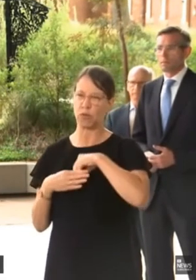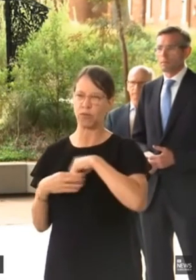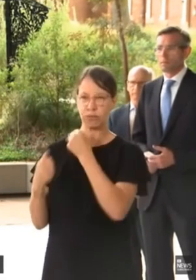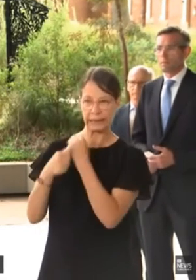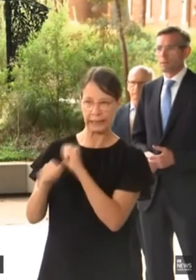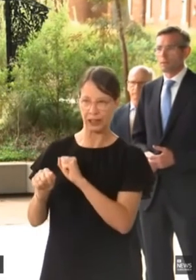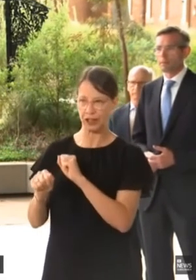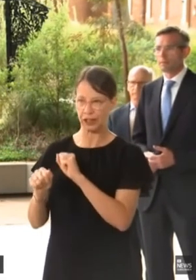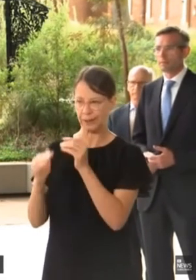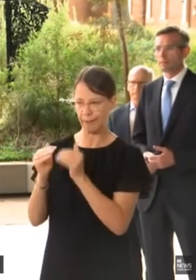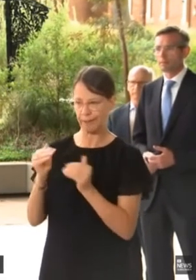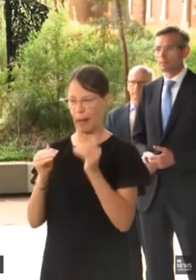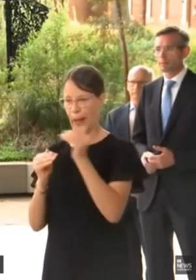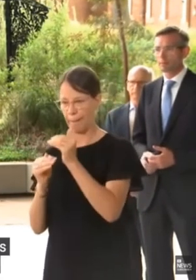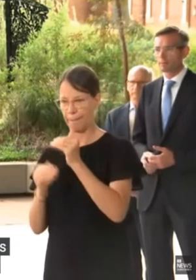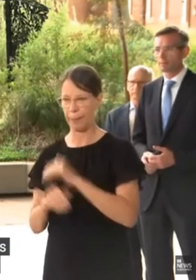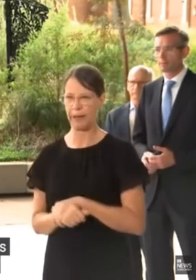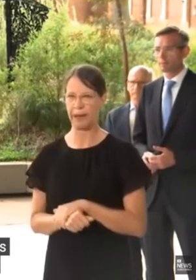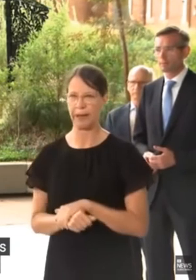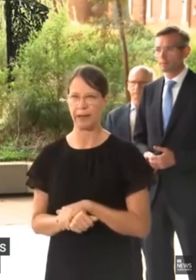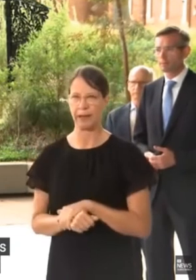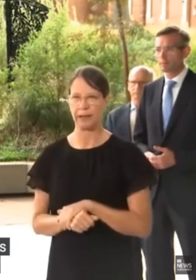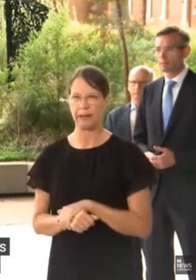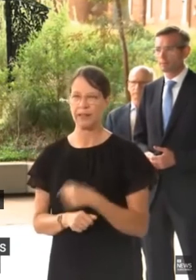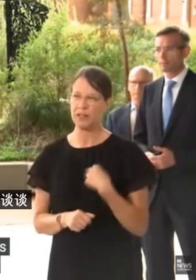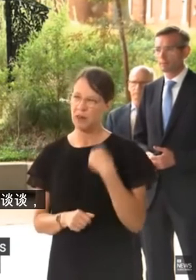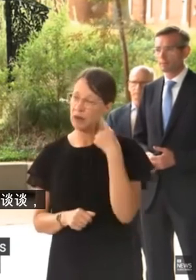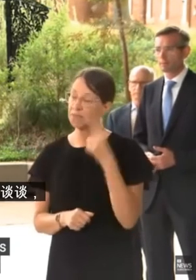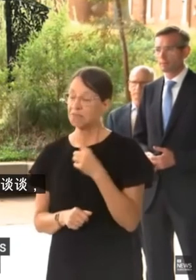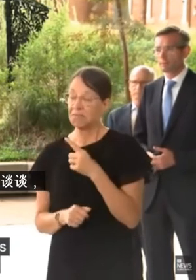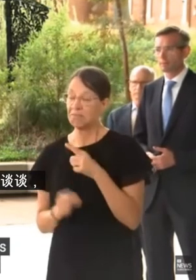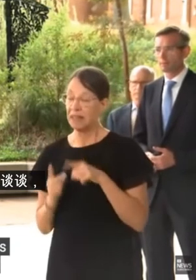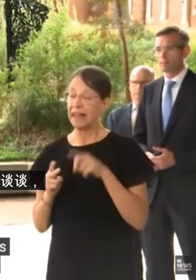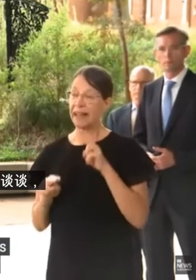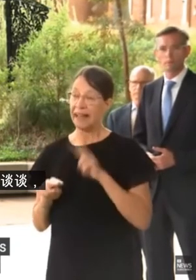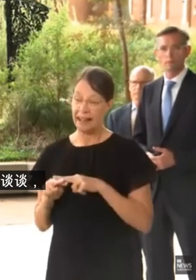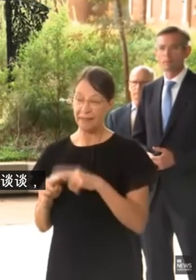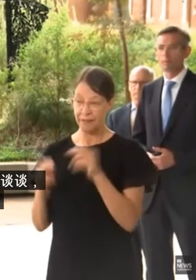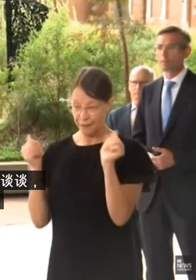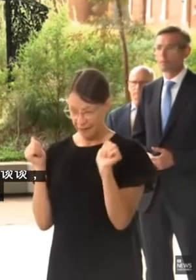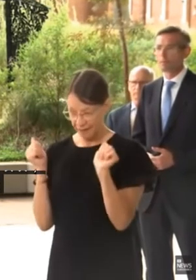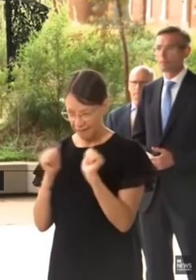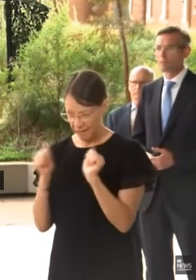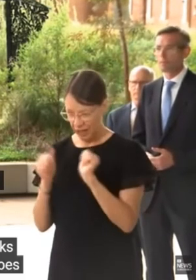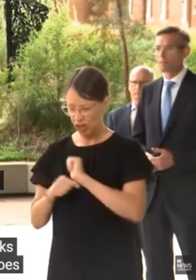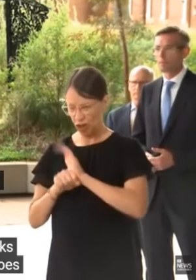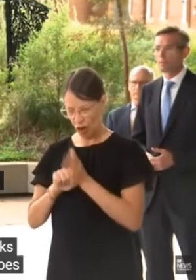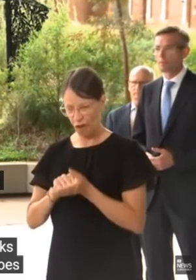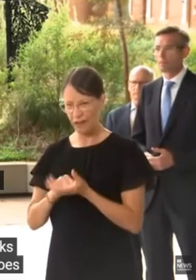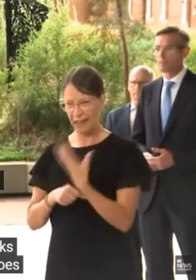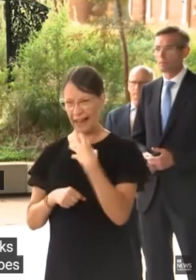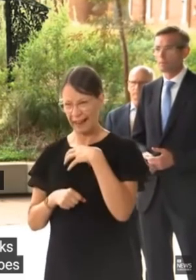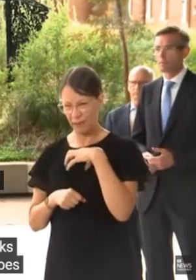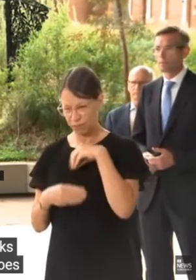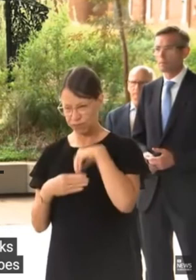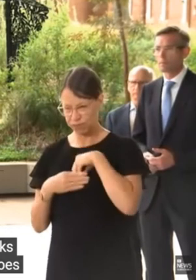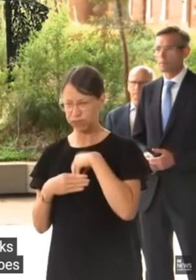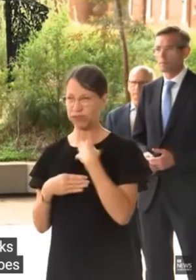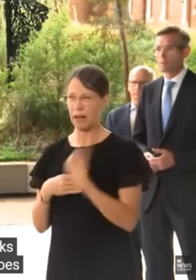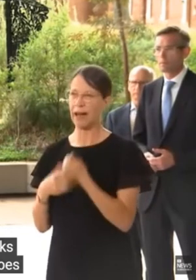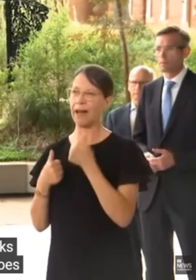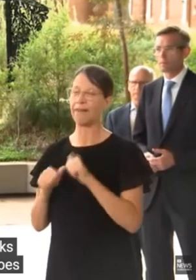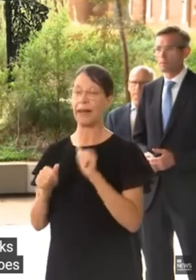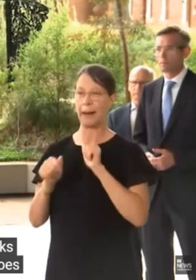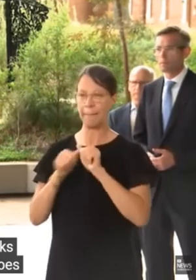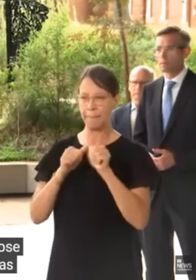previous conferences about saying 4 to 6 weeks, but talk to your own doctor, because your own doctor will make those individual assessments. But